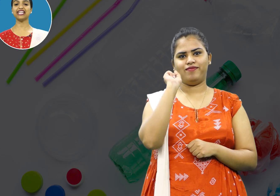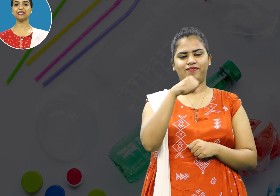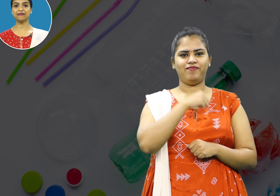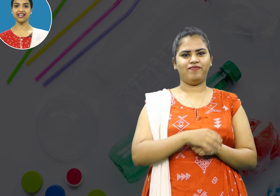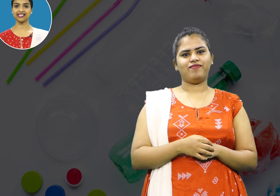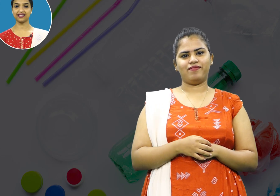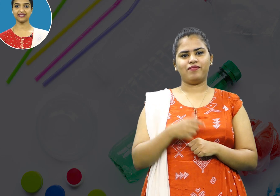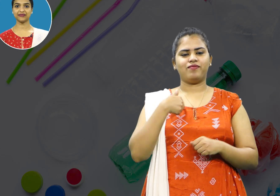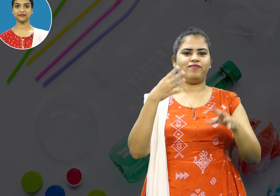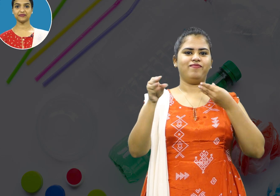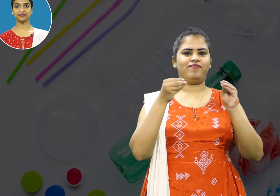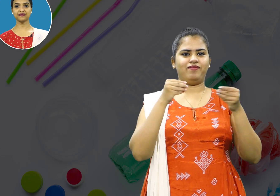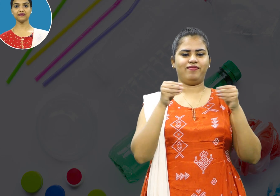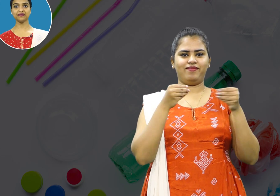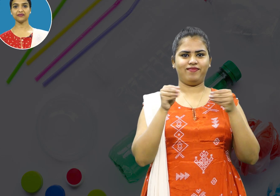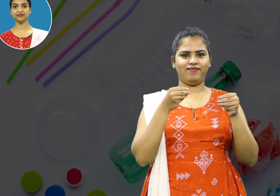Yes, it's plastic.